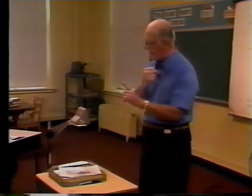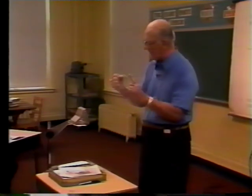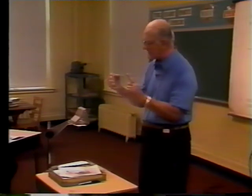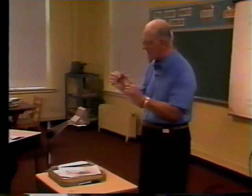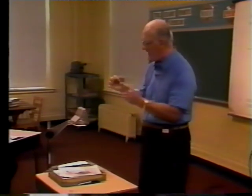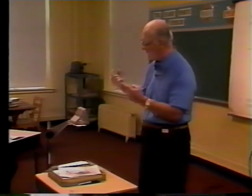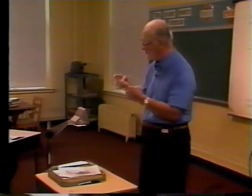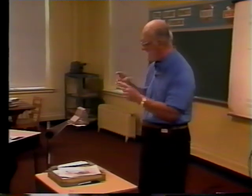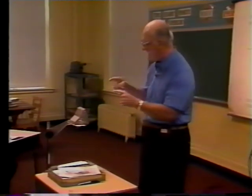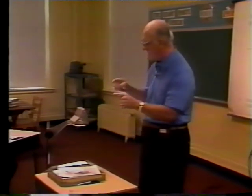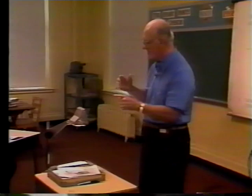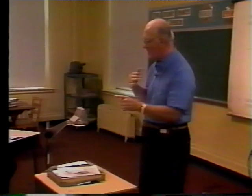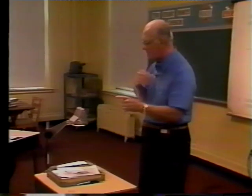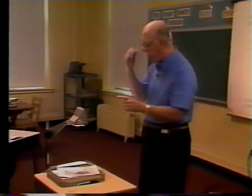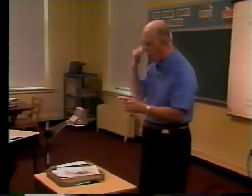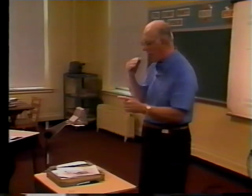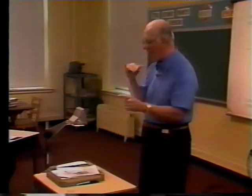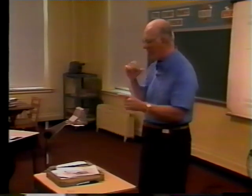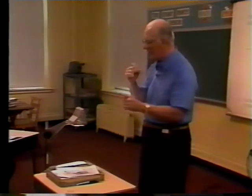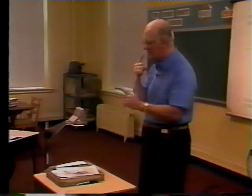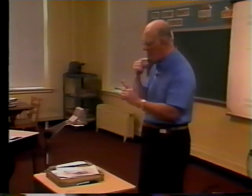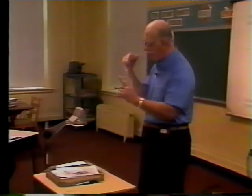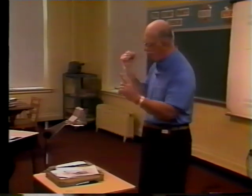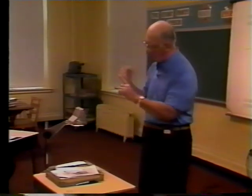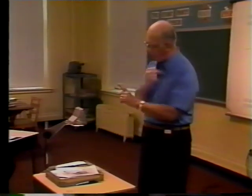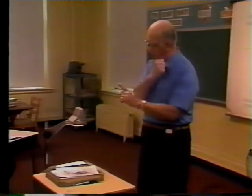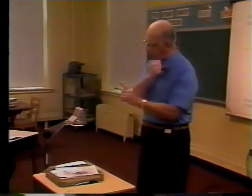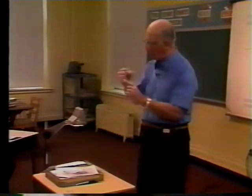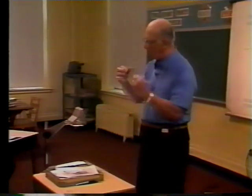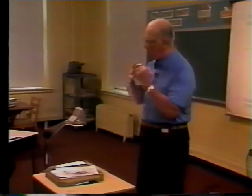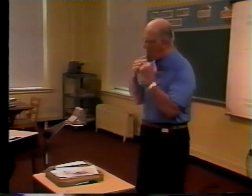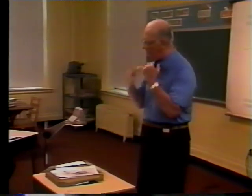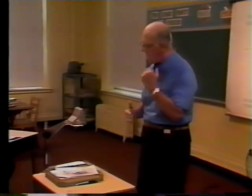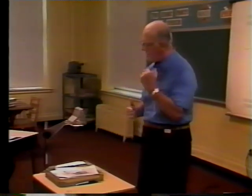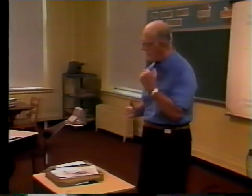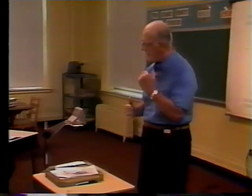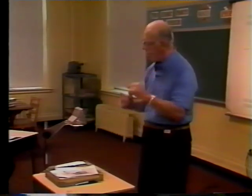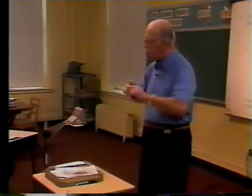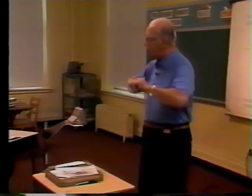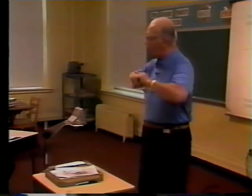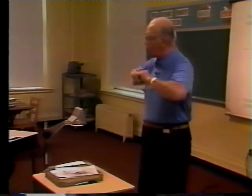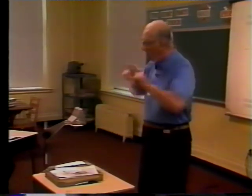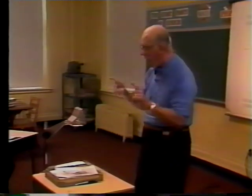buzzings of sense. My head is bloody, but